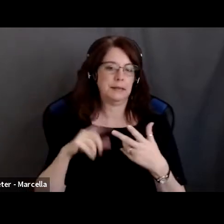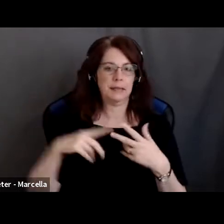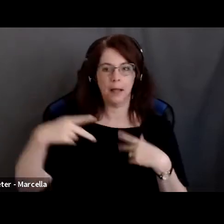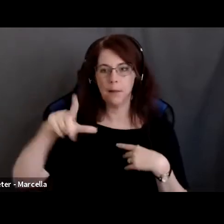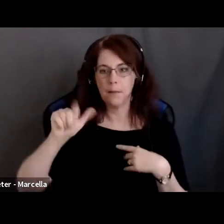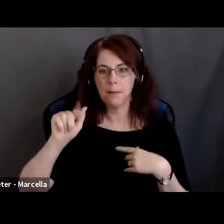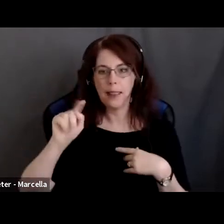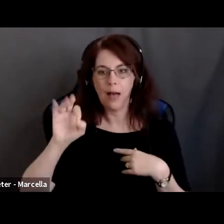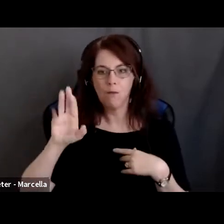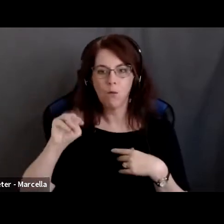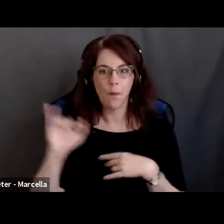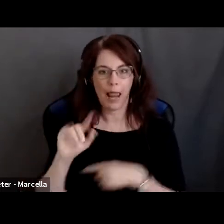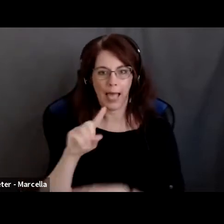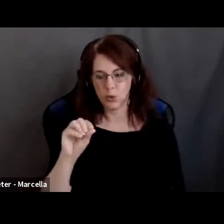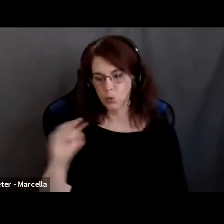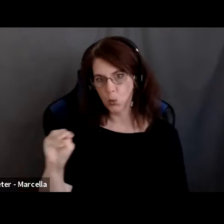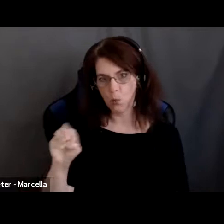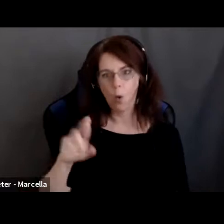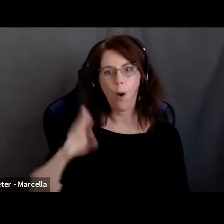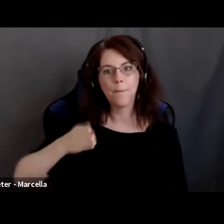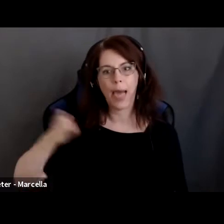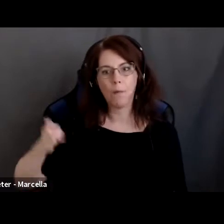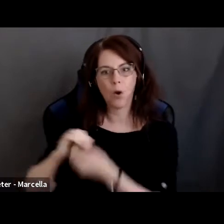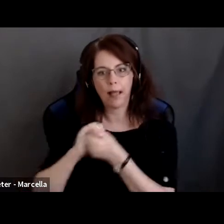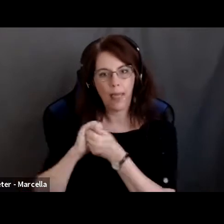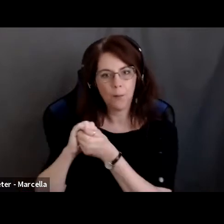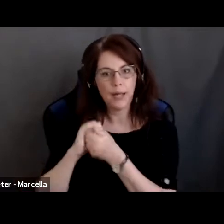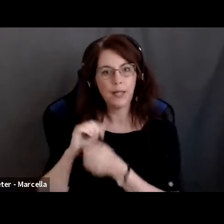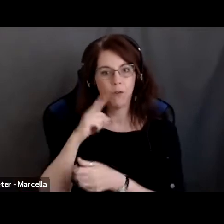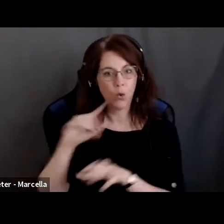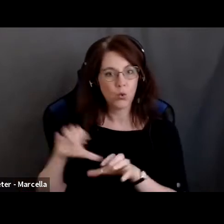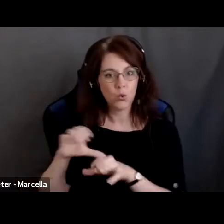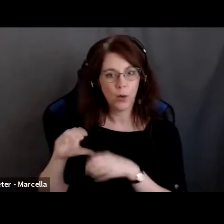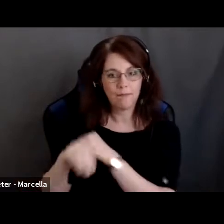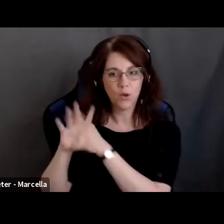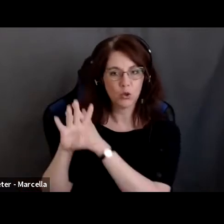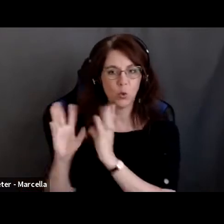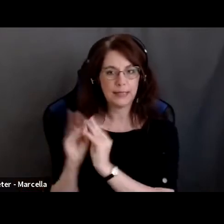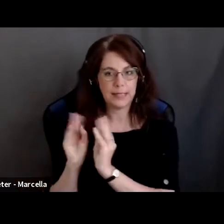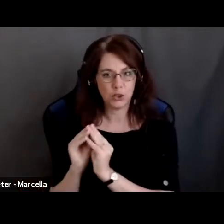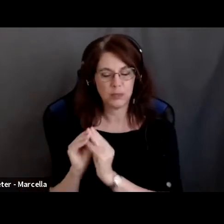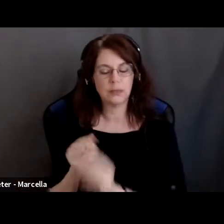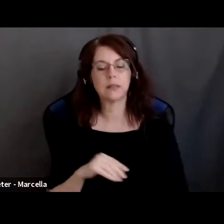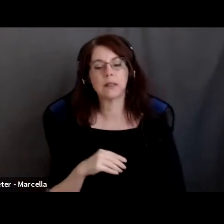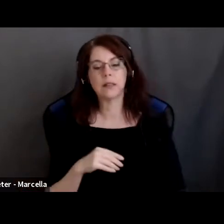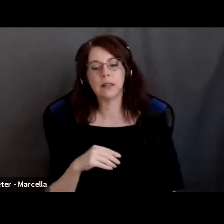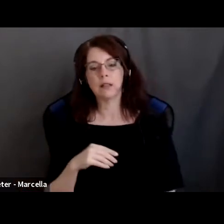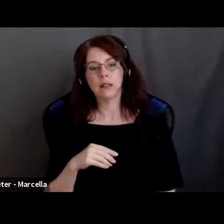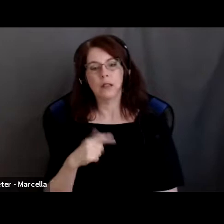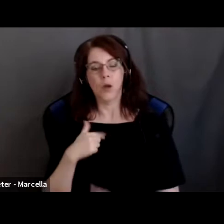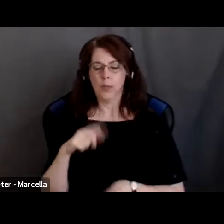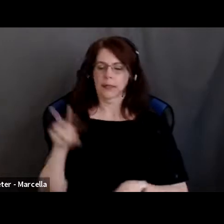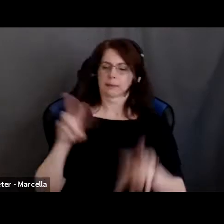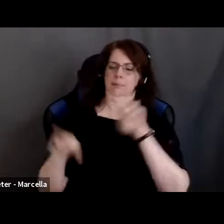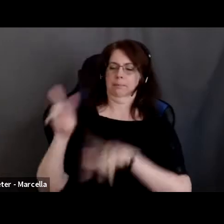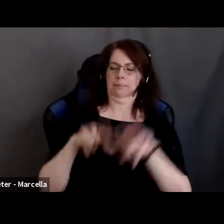platforms like Zoom or Blackboard Collaborate for doing virtual sessions, we can assess those